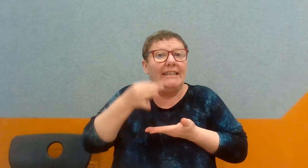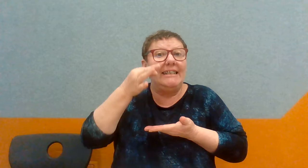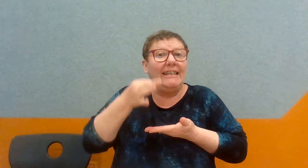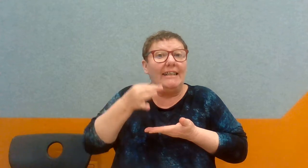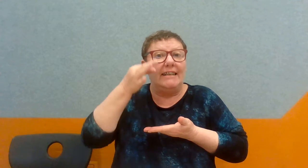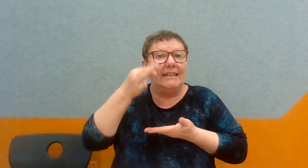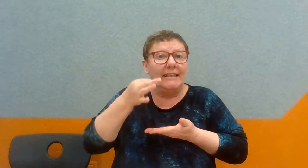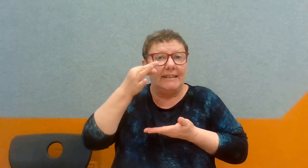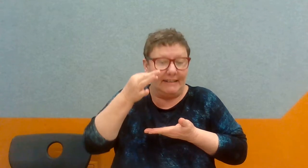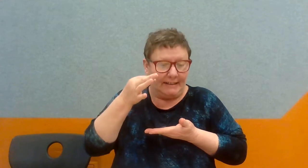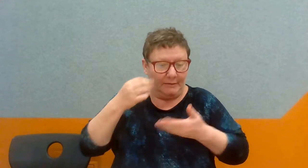T.